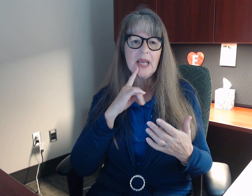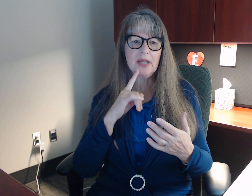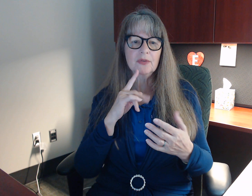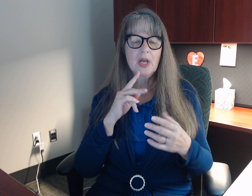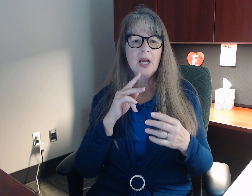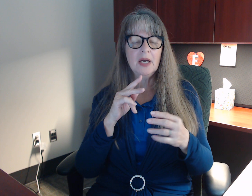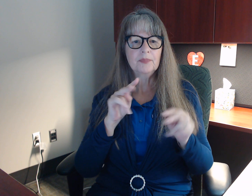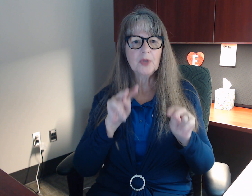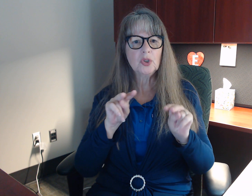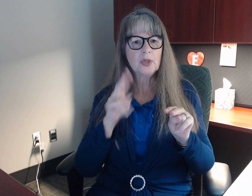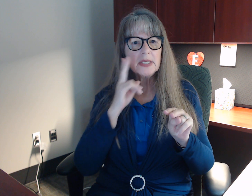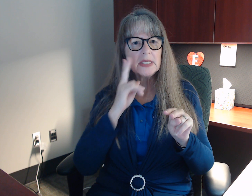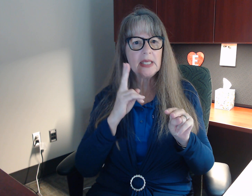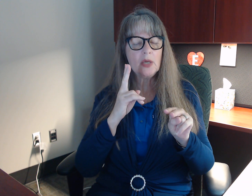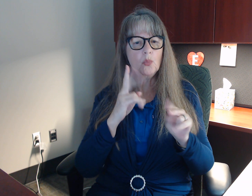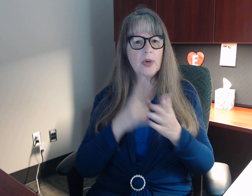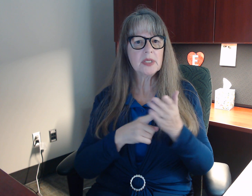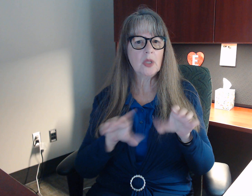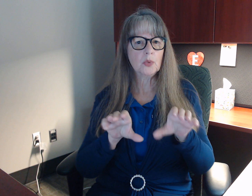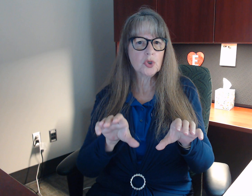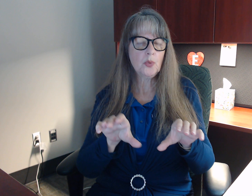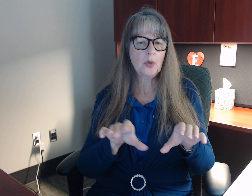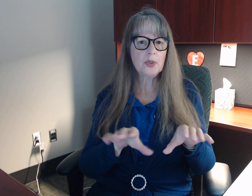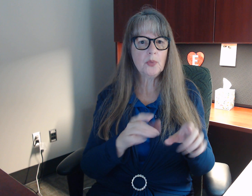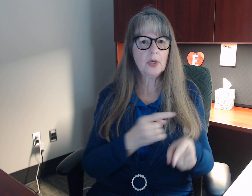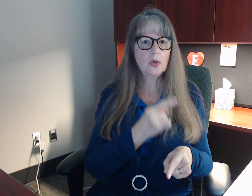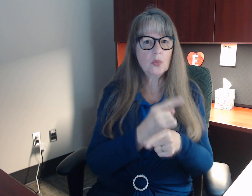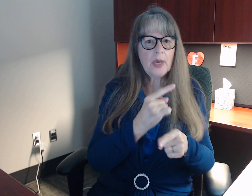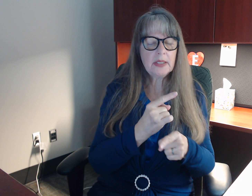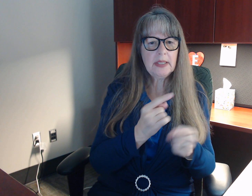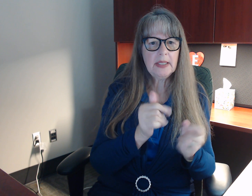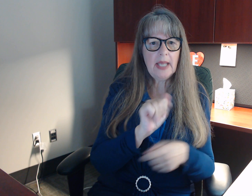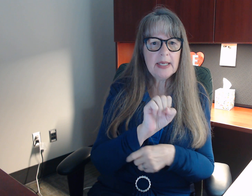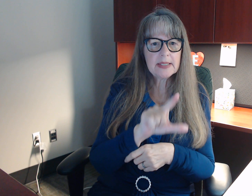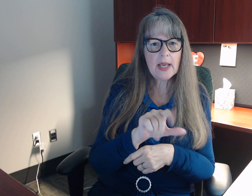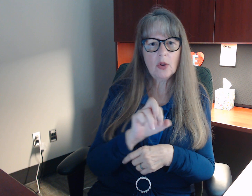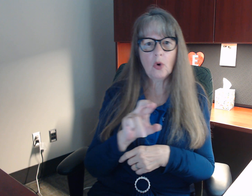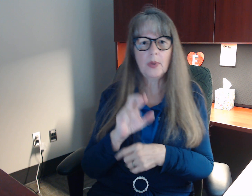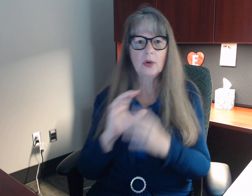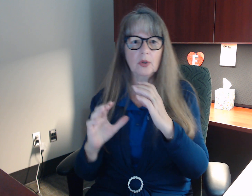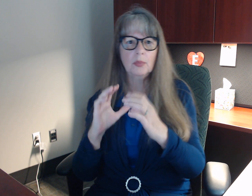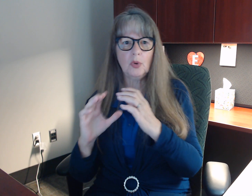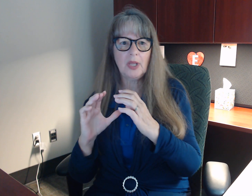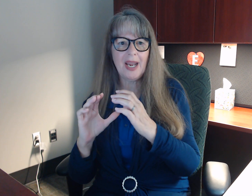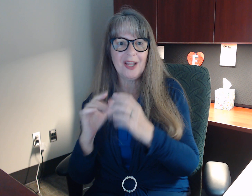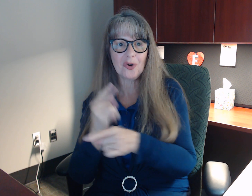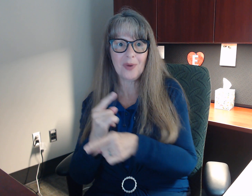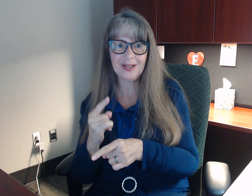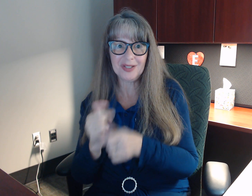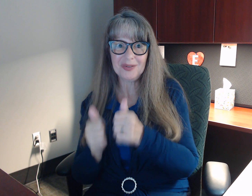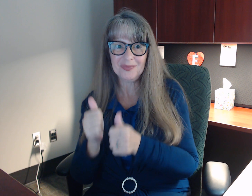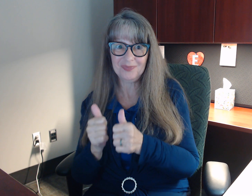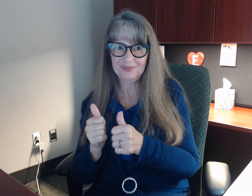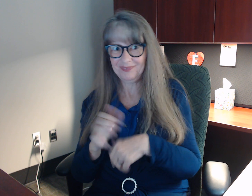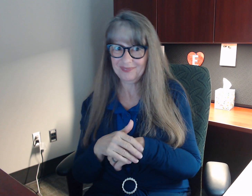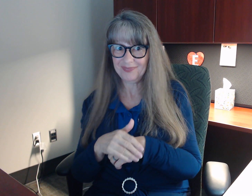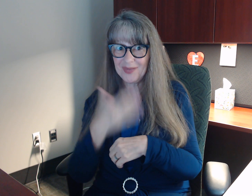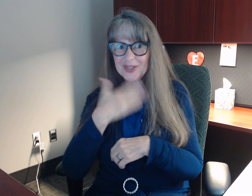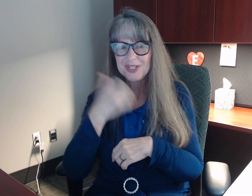of look and see, what is it that we're doing? Are we doing it correctly at ASL, or we are communicating correctly, which is the